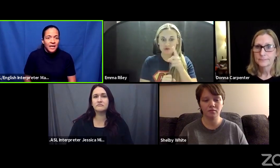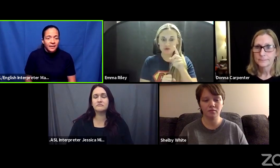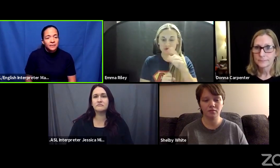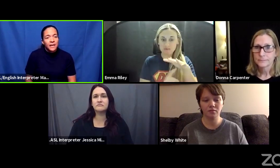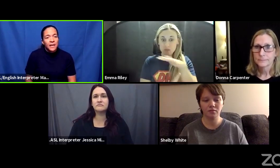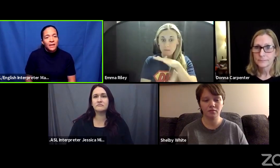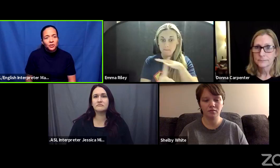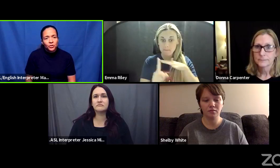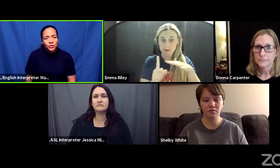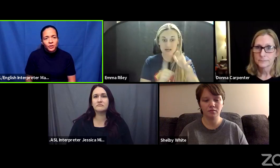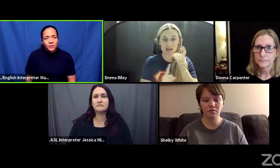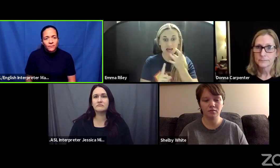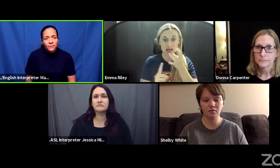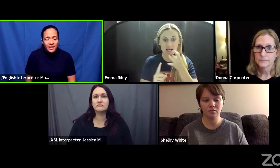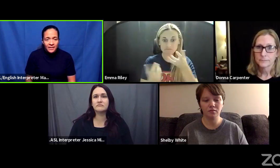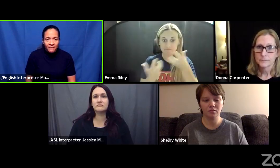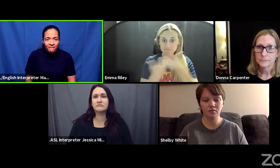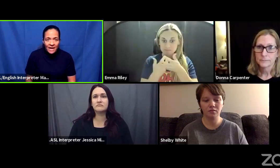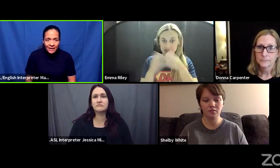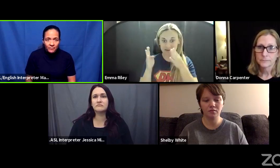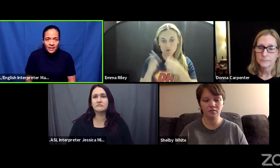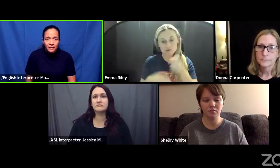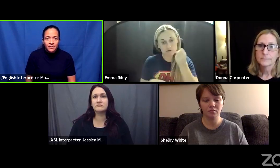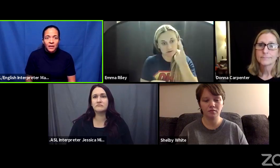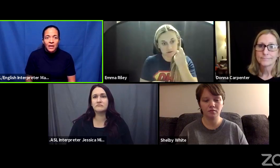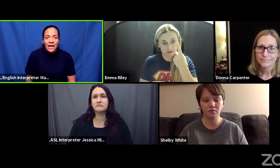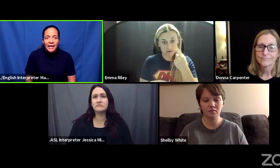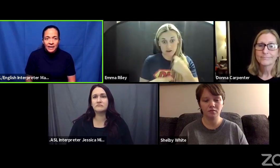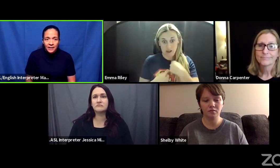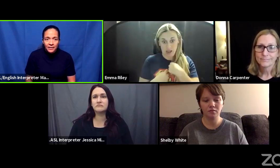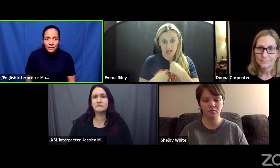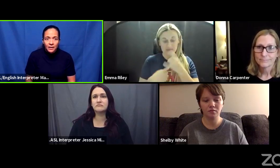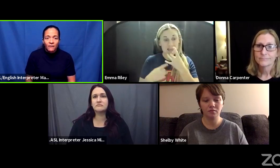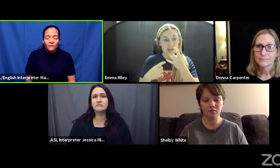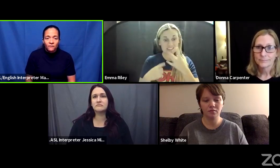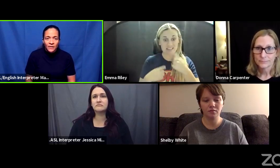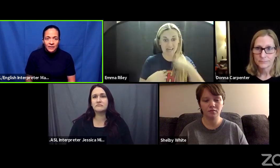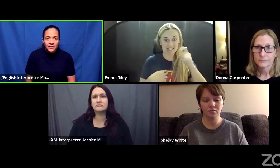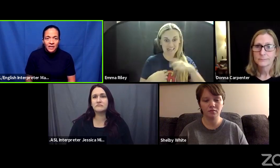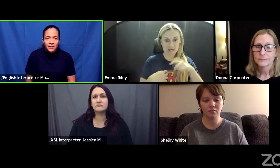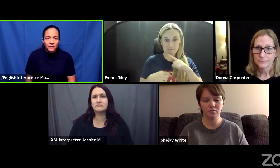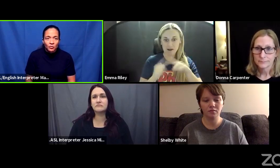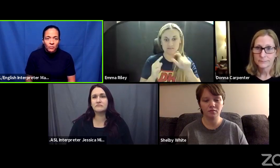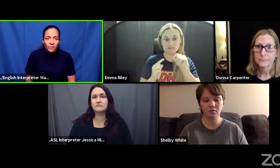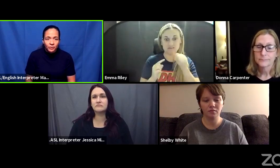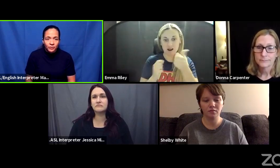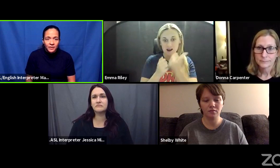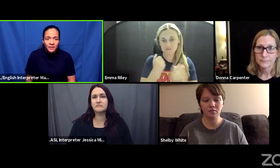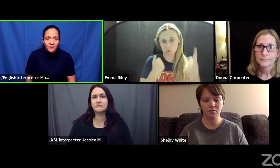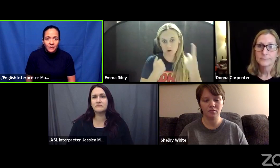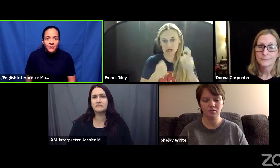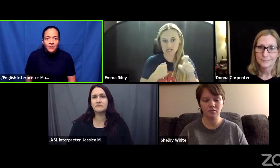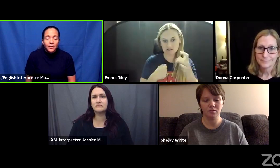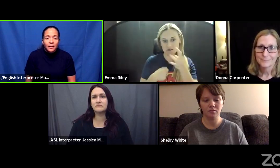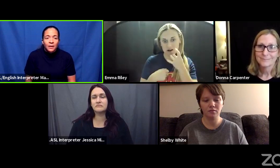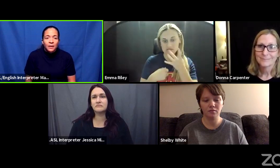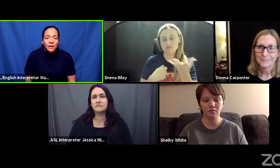your signs, and make sure that the environment, the lighting fits the individual